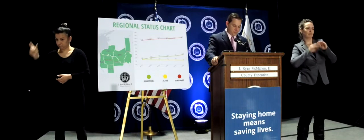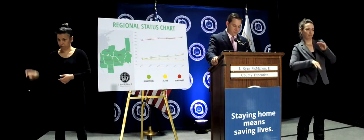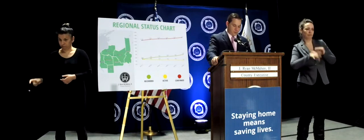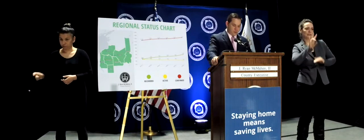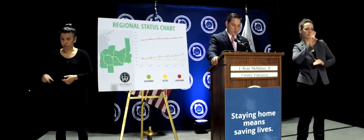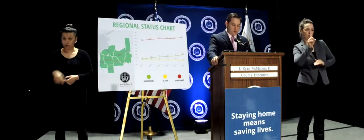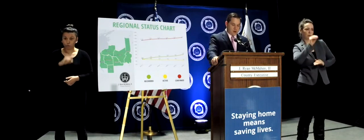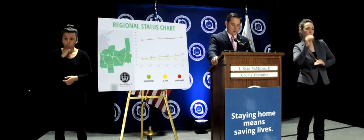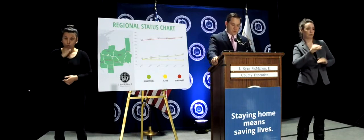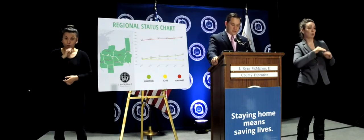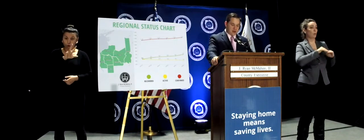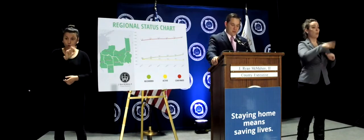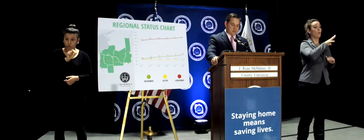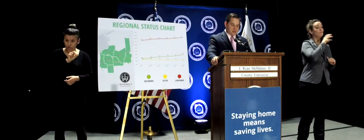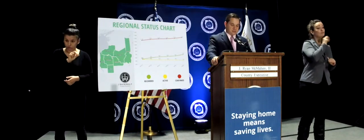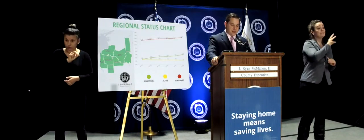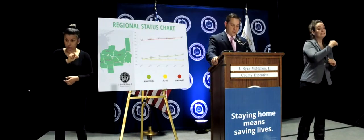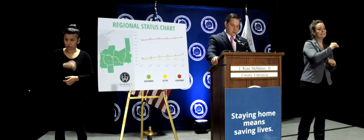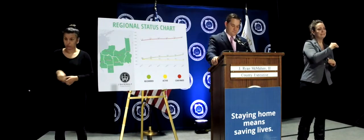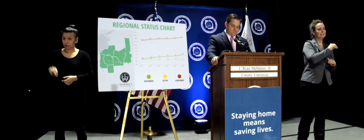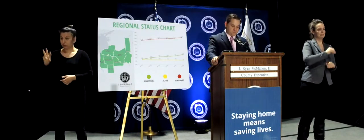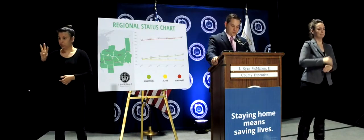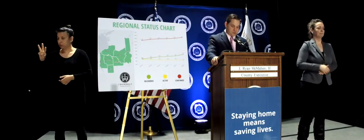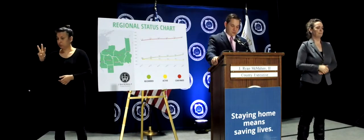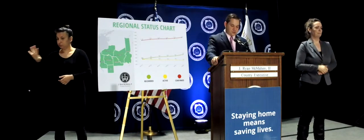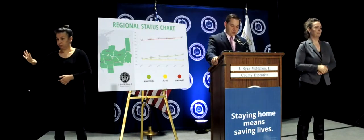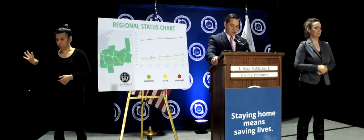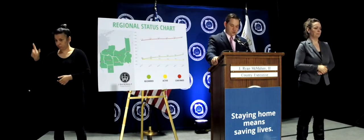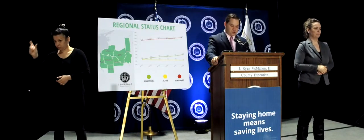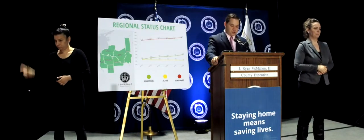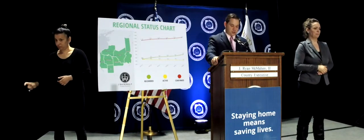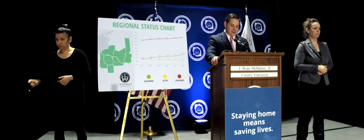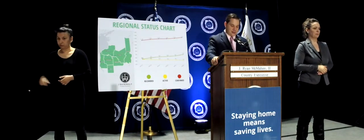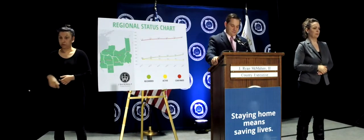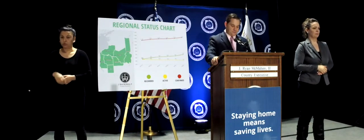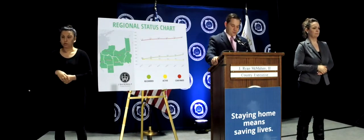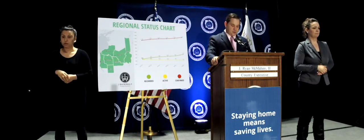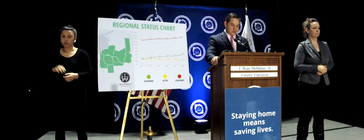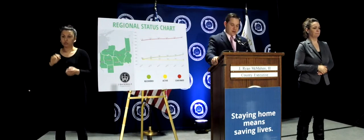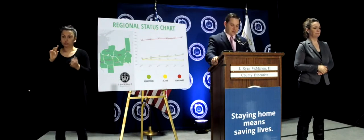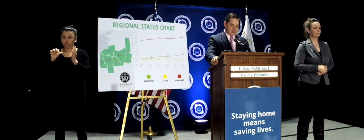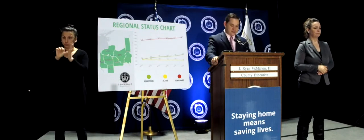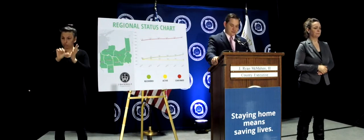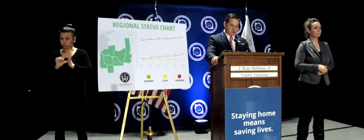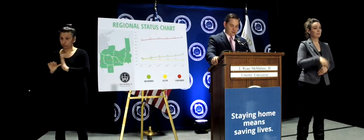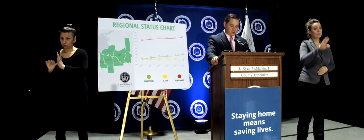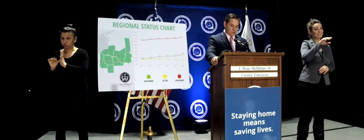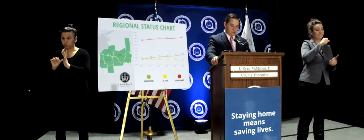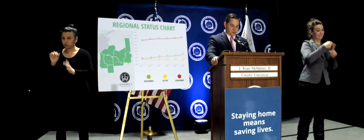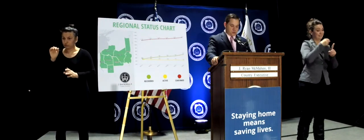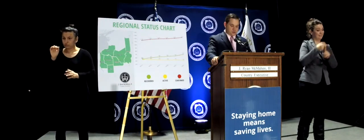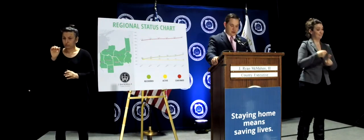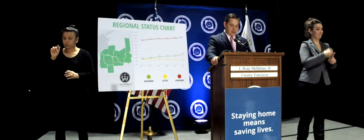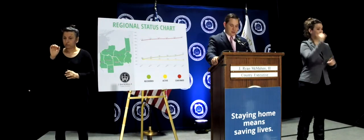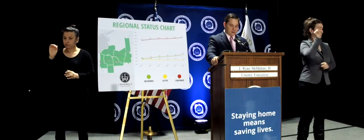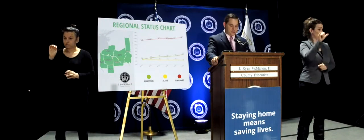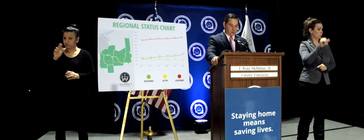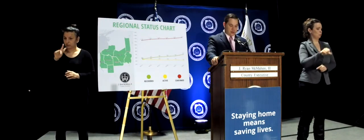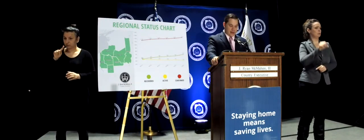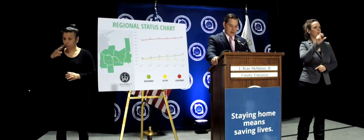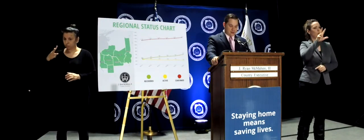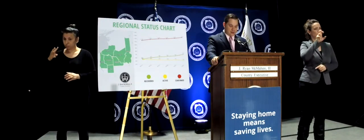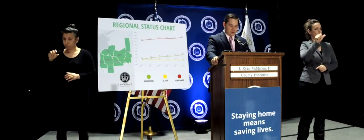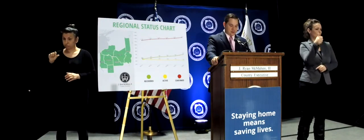60. Breakdown by municipality. City of Syracuse, 310. Town of Clay, 72. Town of